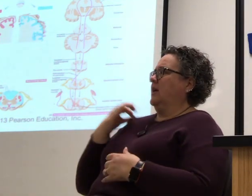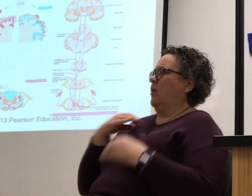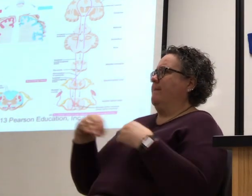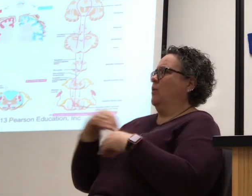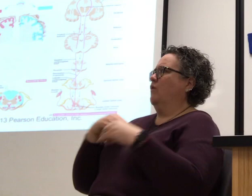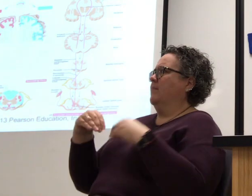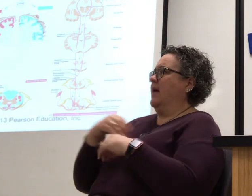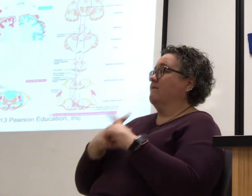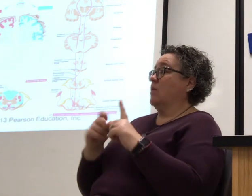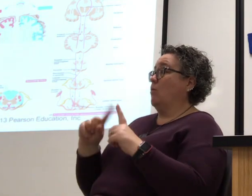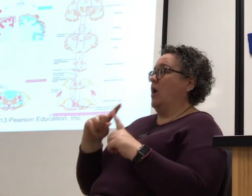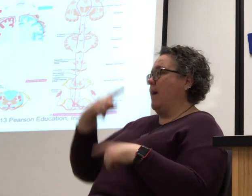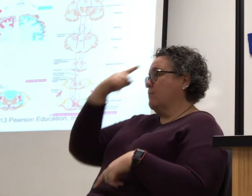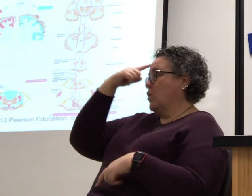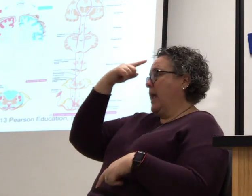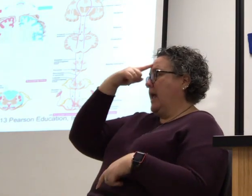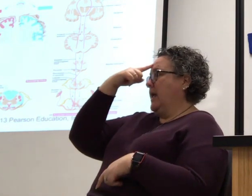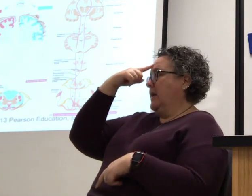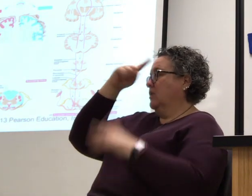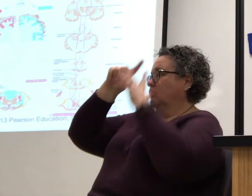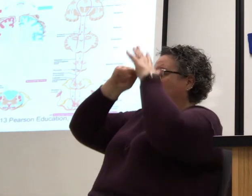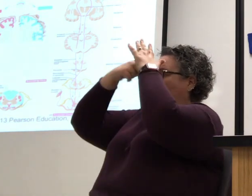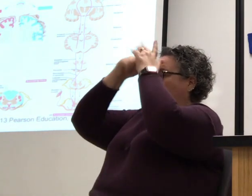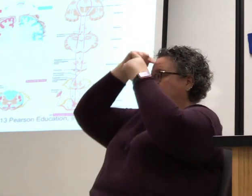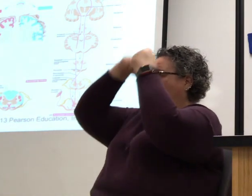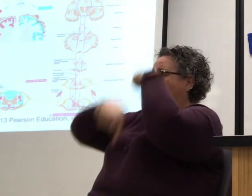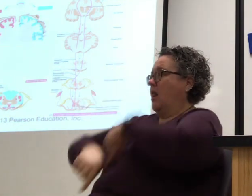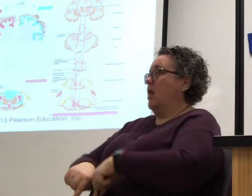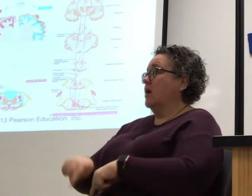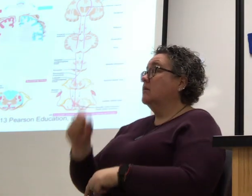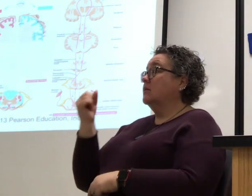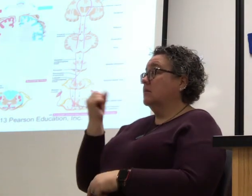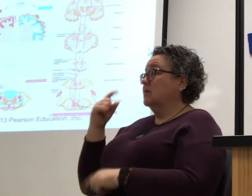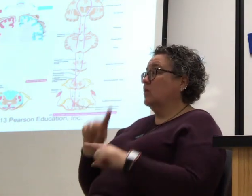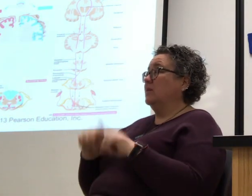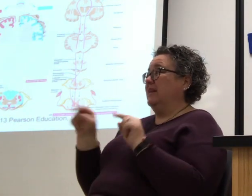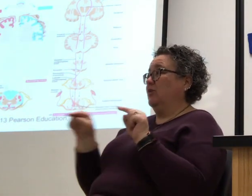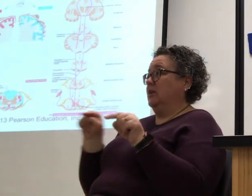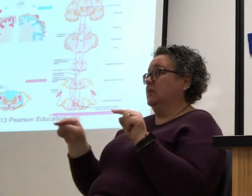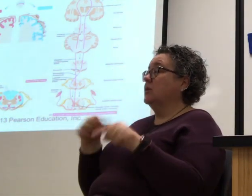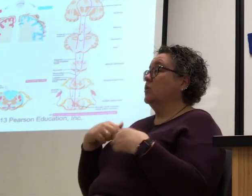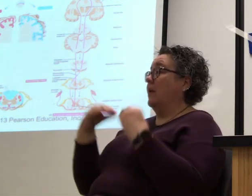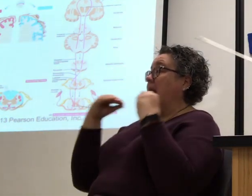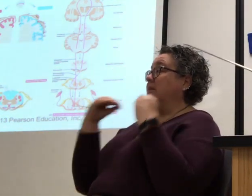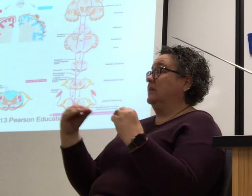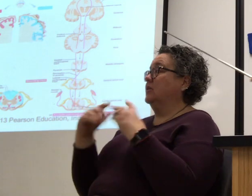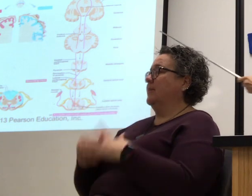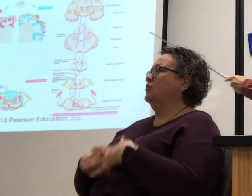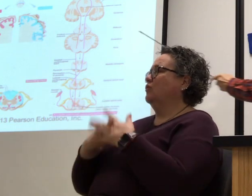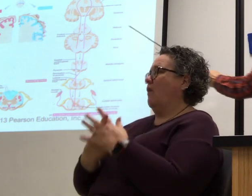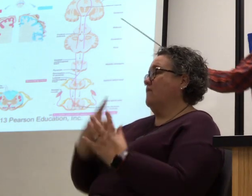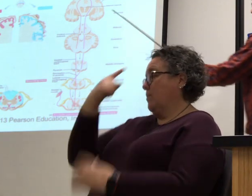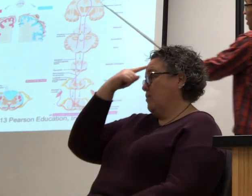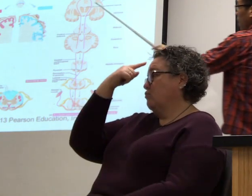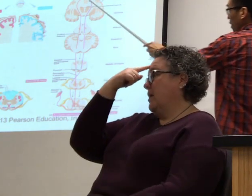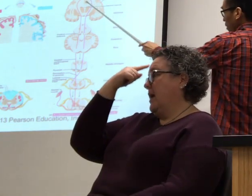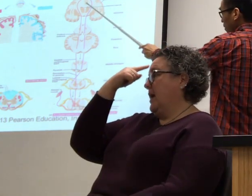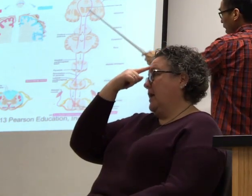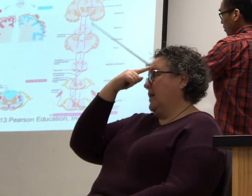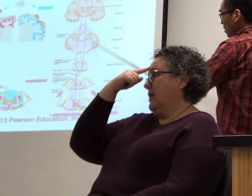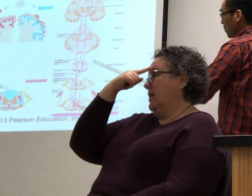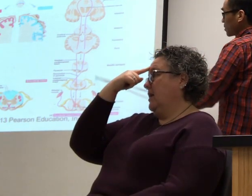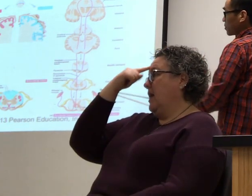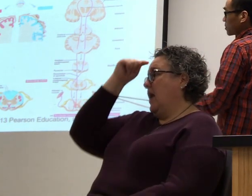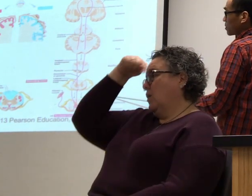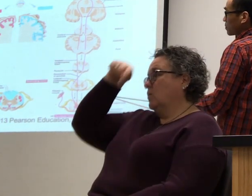issued from your brain. So you start here, and the information descends. So when I teach this, I'm going to start from here. I'm going to